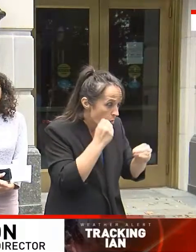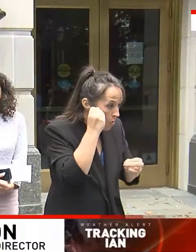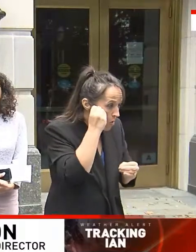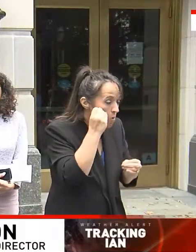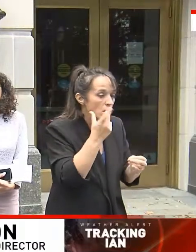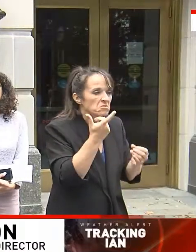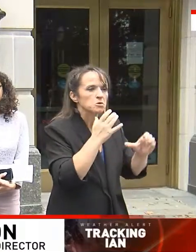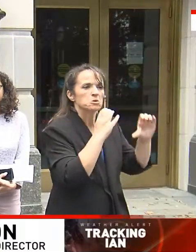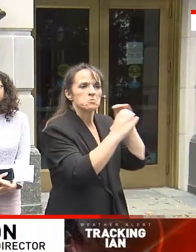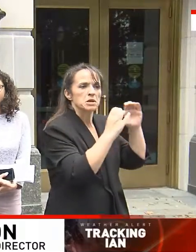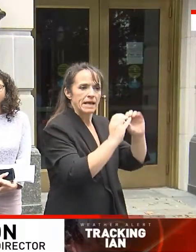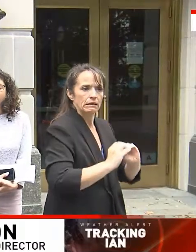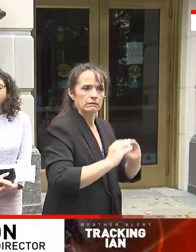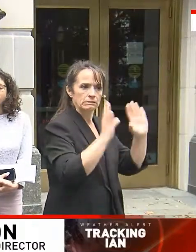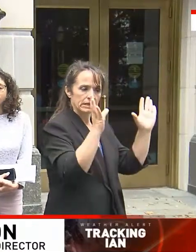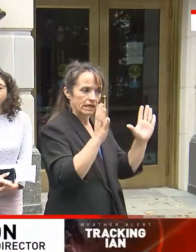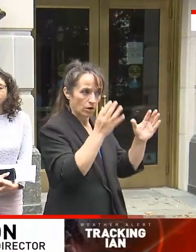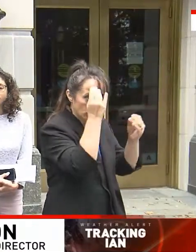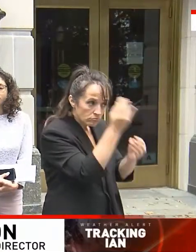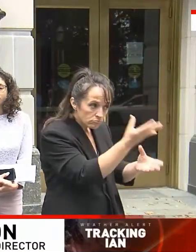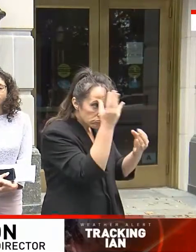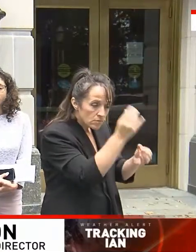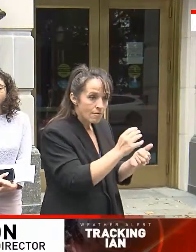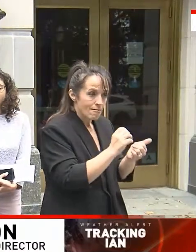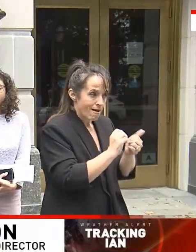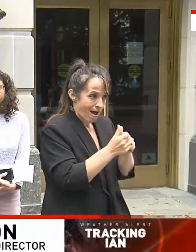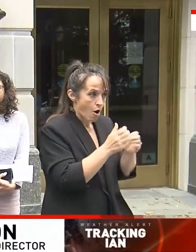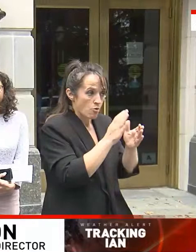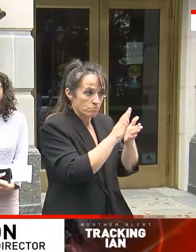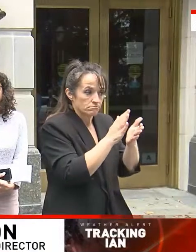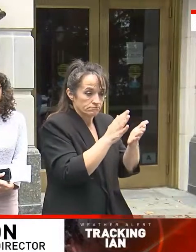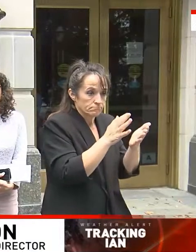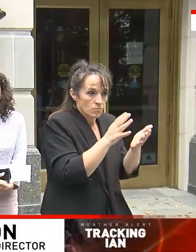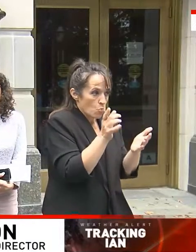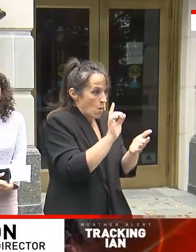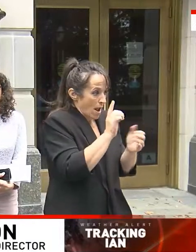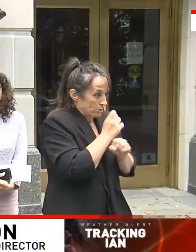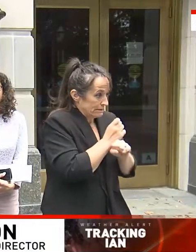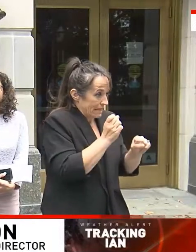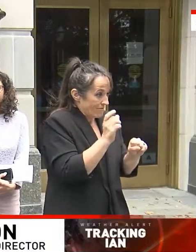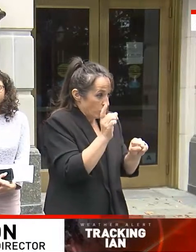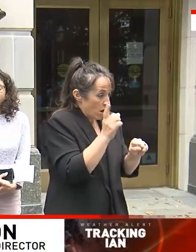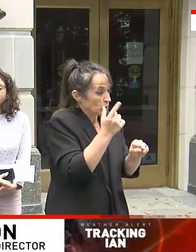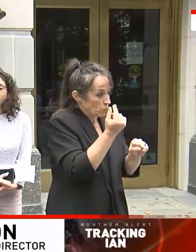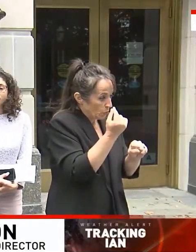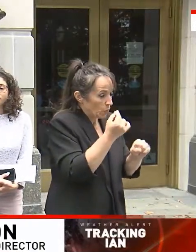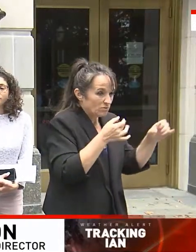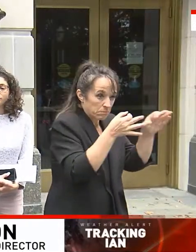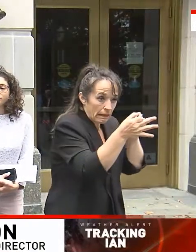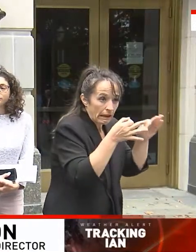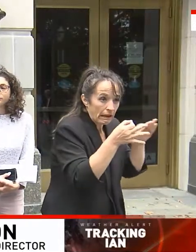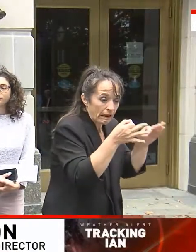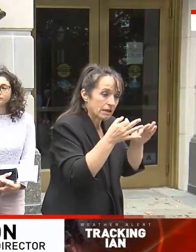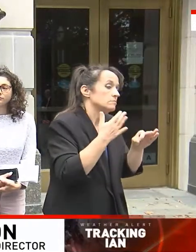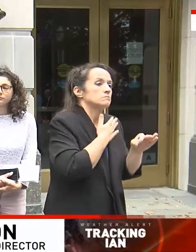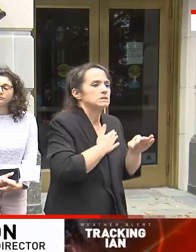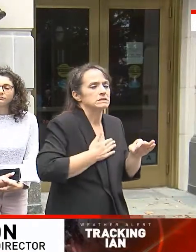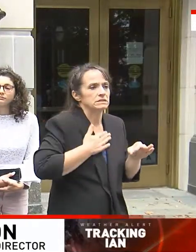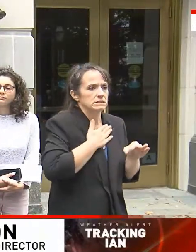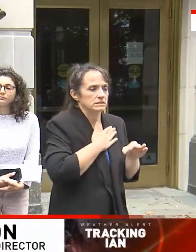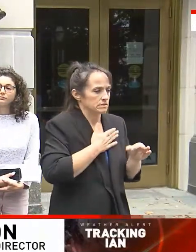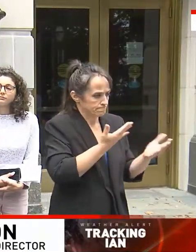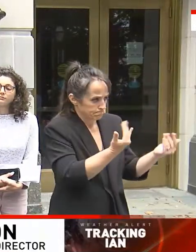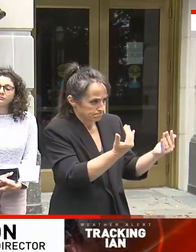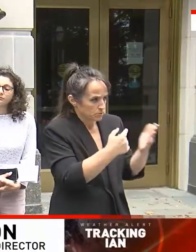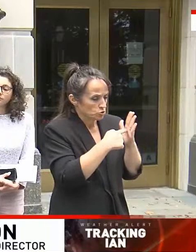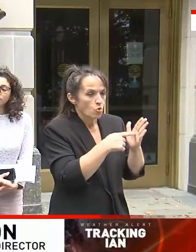as effectively and as often as possible during this time, that our unsheltered and homeless individuals and take